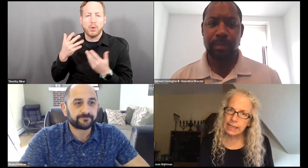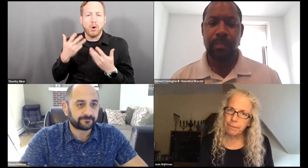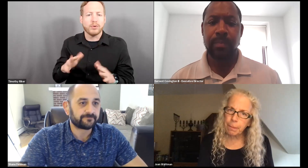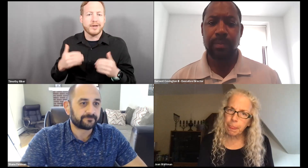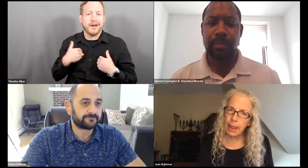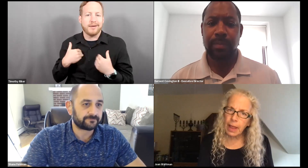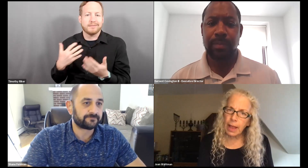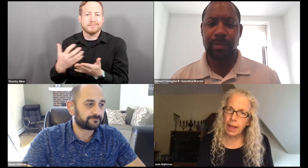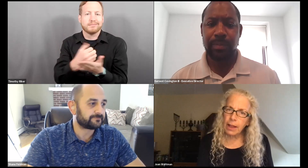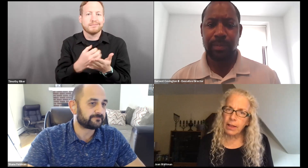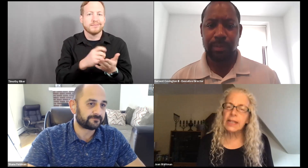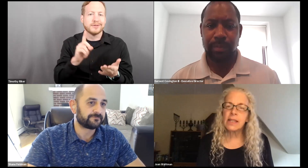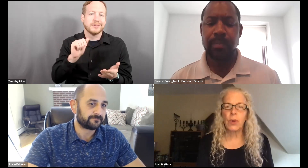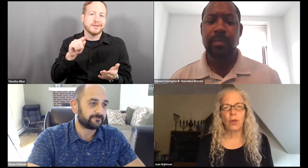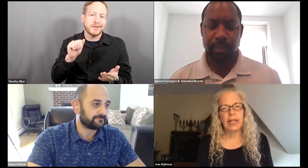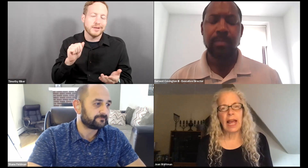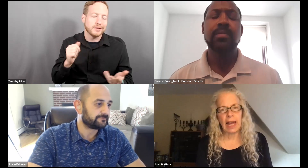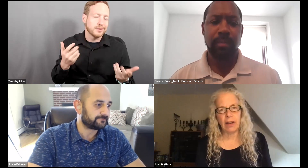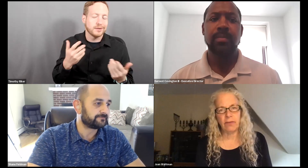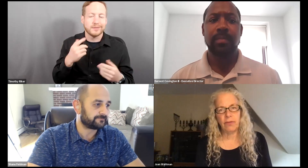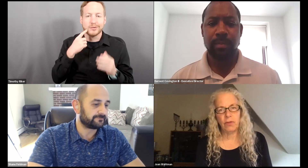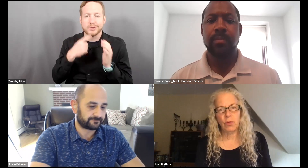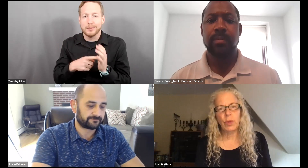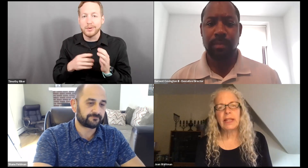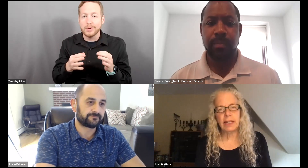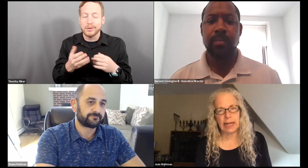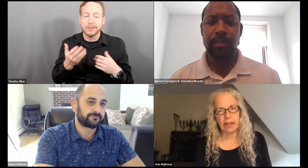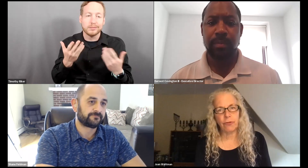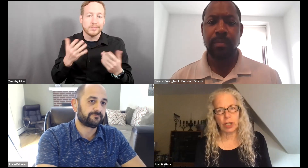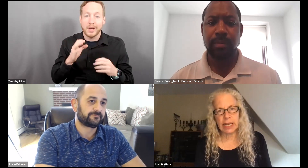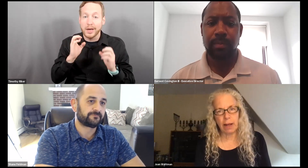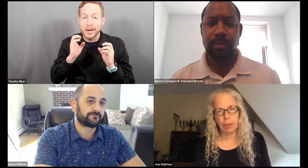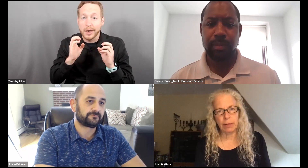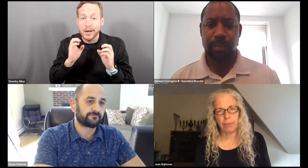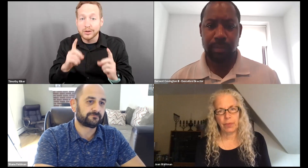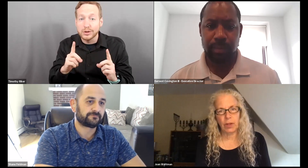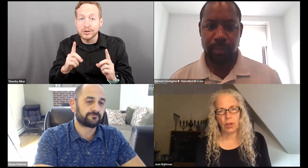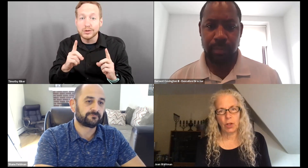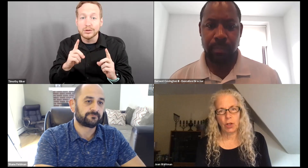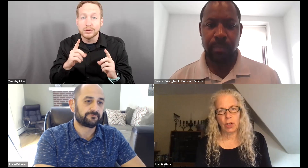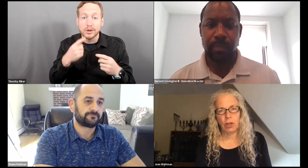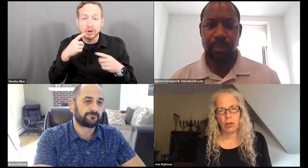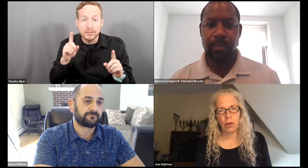benchmarks, things that we already have within the data, for example,